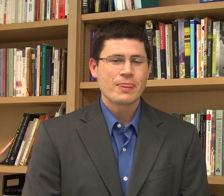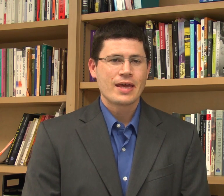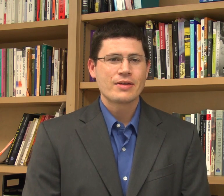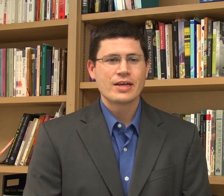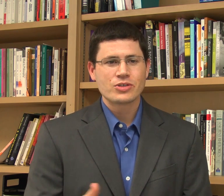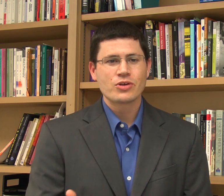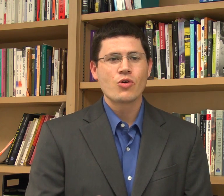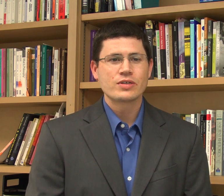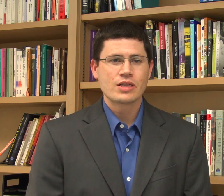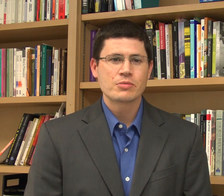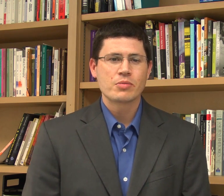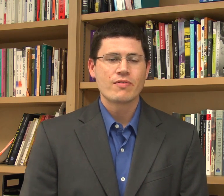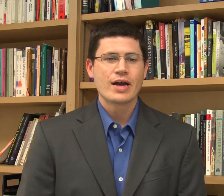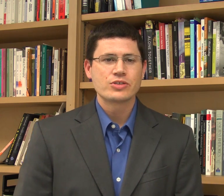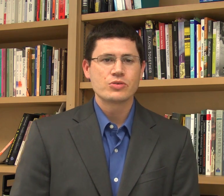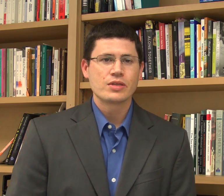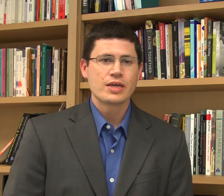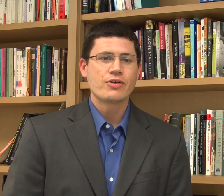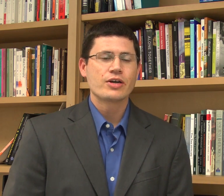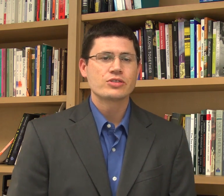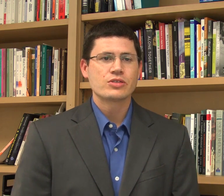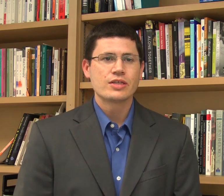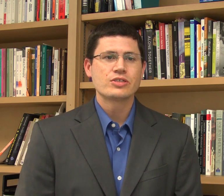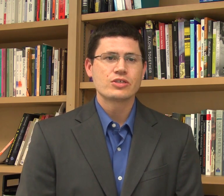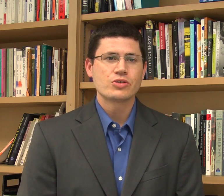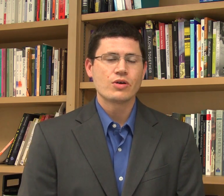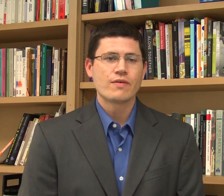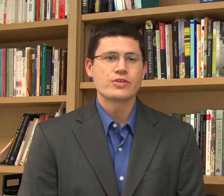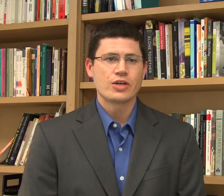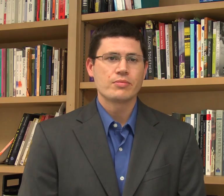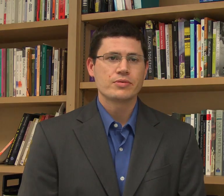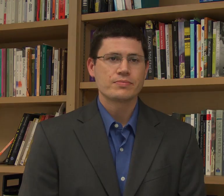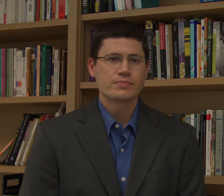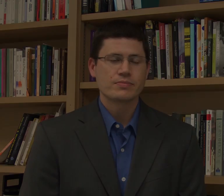and I'll now turn it over to them to provide you with the introduction to this issue of The Jump.